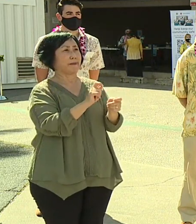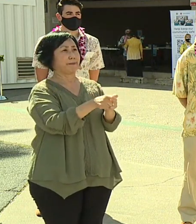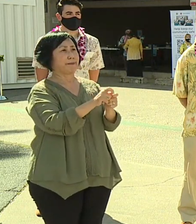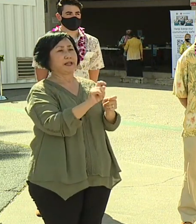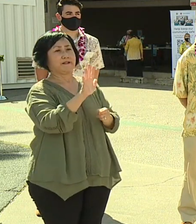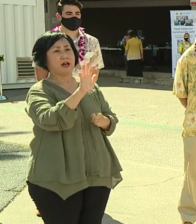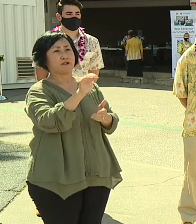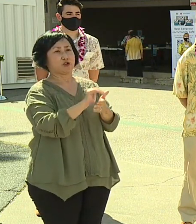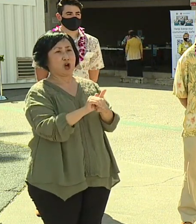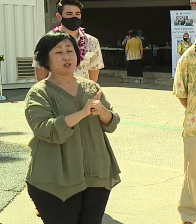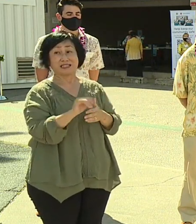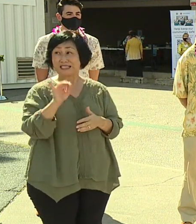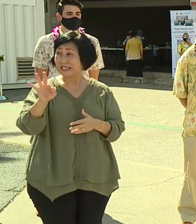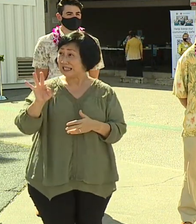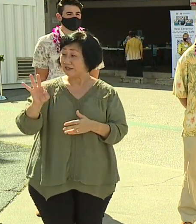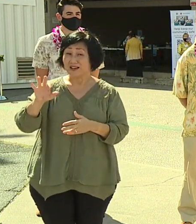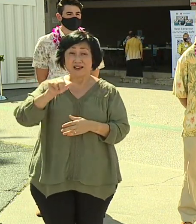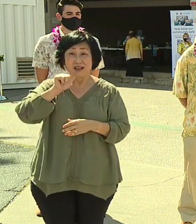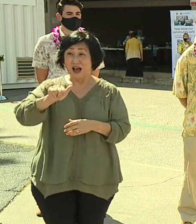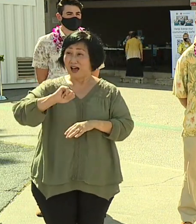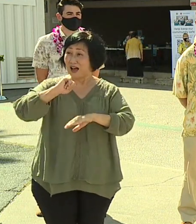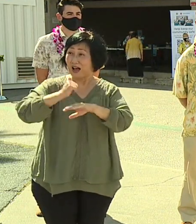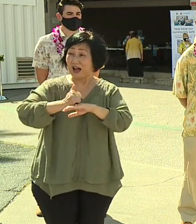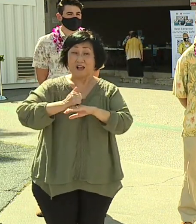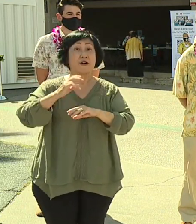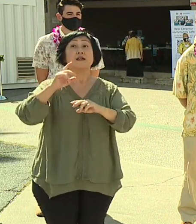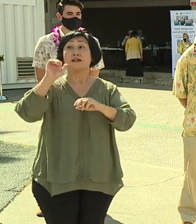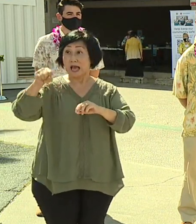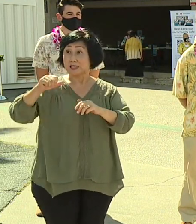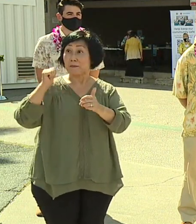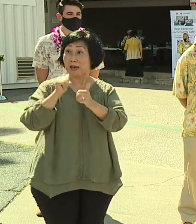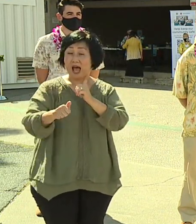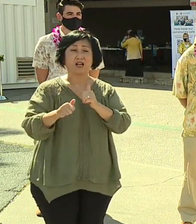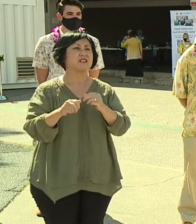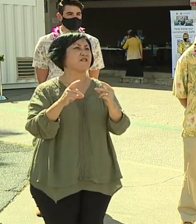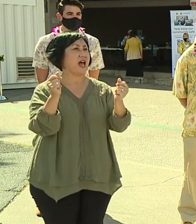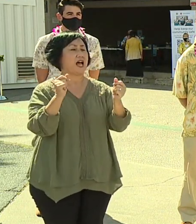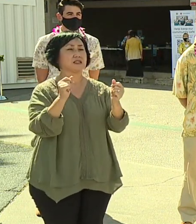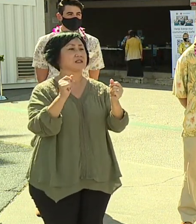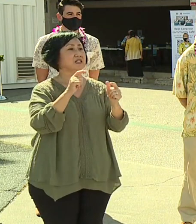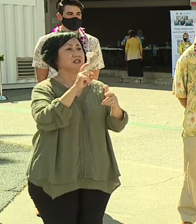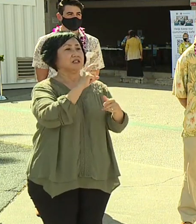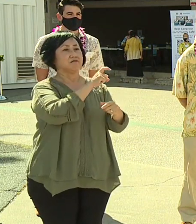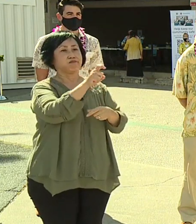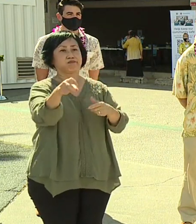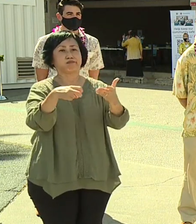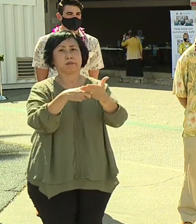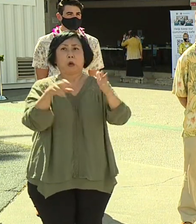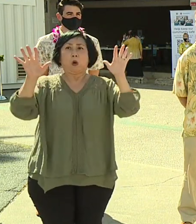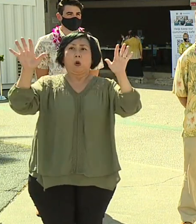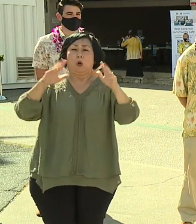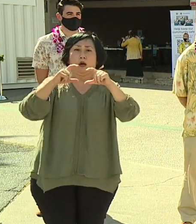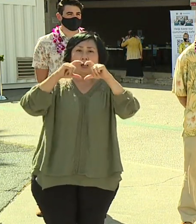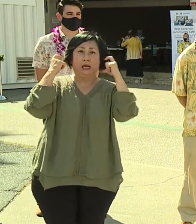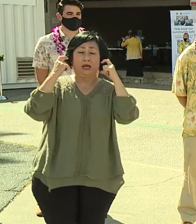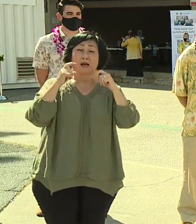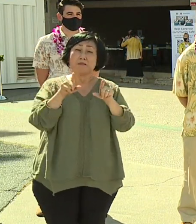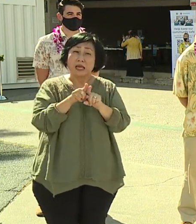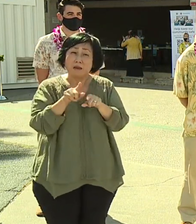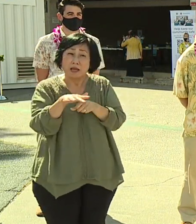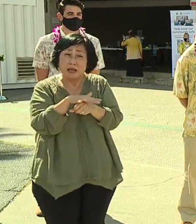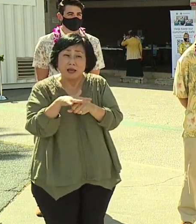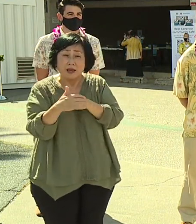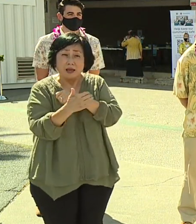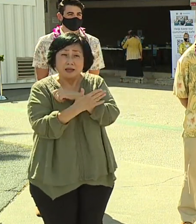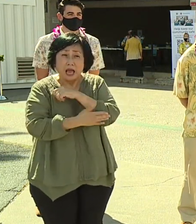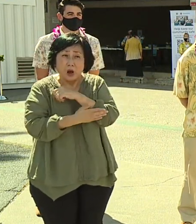If that can happen quickly, that would take care of this problem. We're also looking at maybe trying to do it at the county level, but it's going to take a while